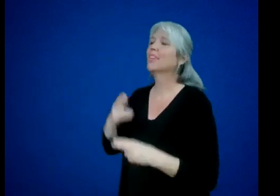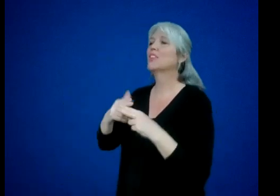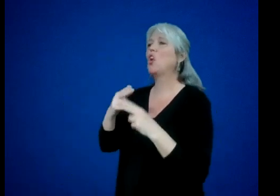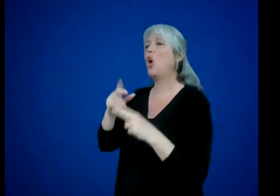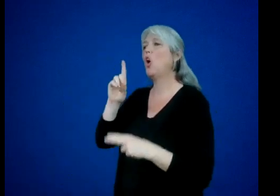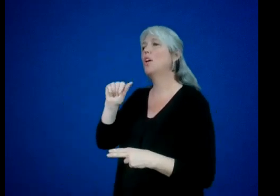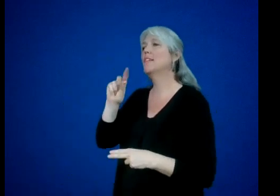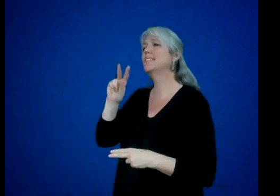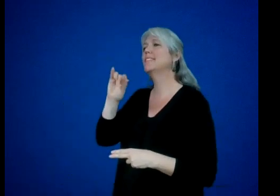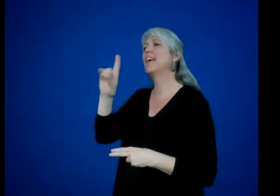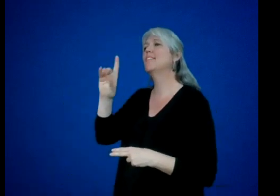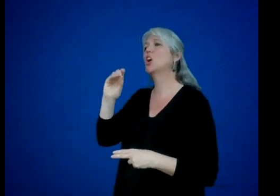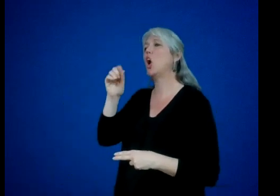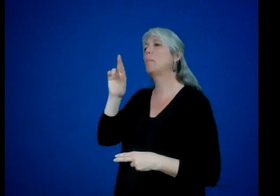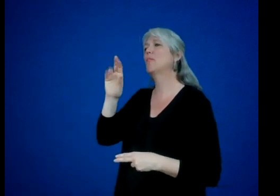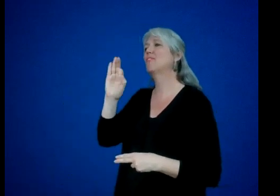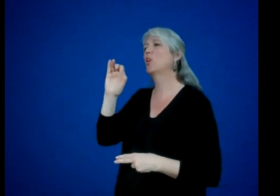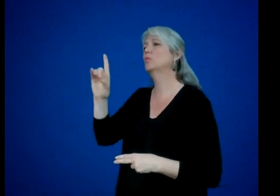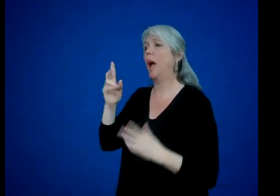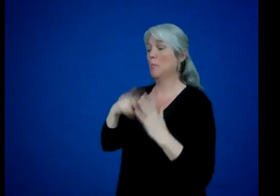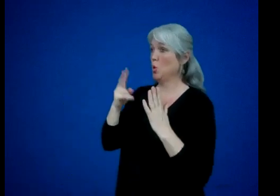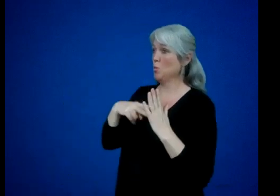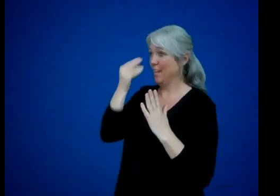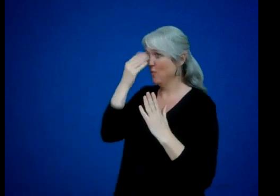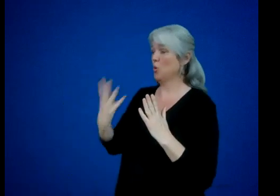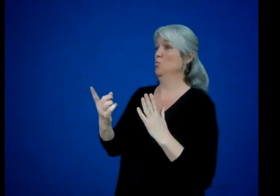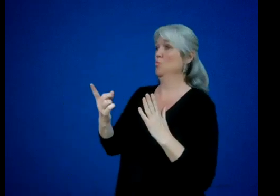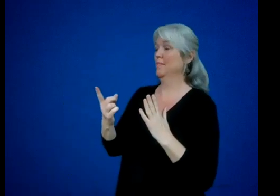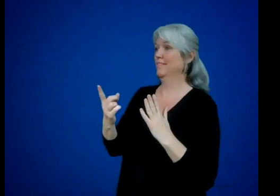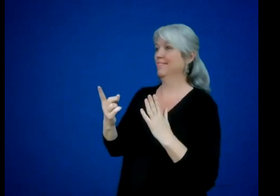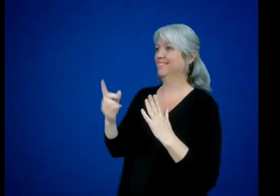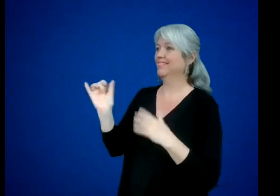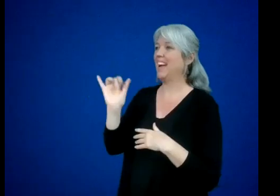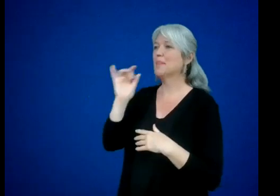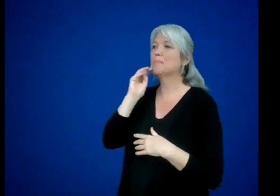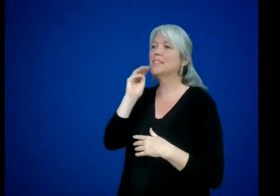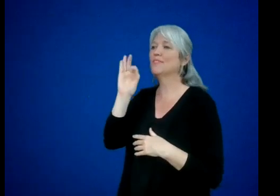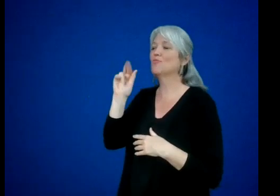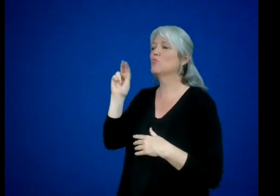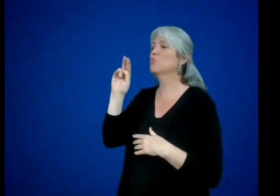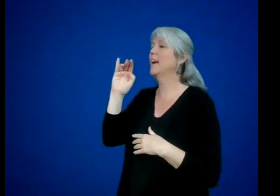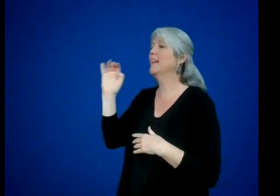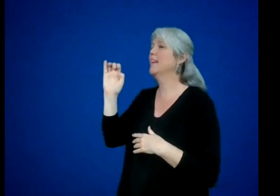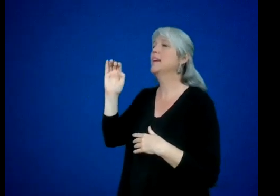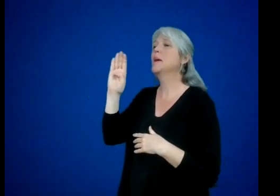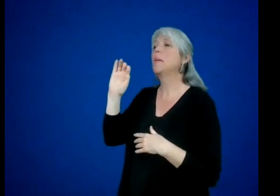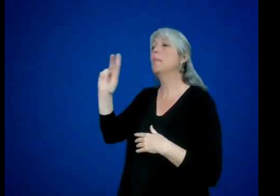David Copperfield. I'm going to read it out loud to you, just like Miss Franny Block's great-grandfather read it to